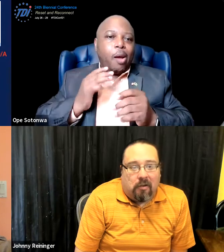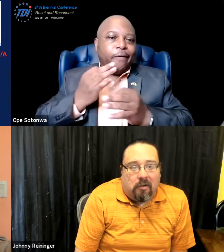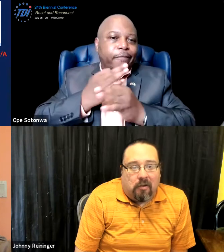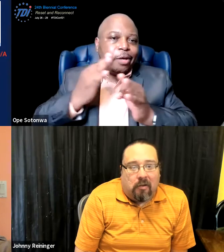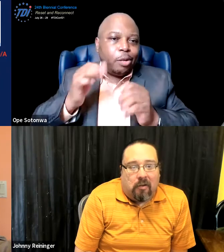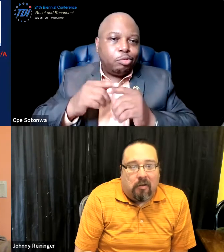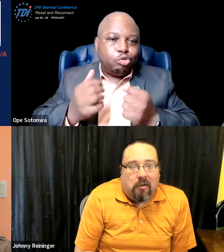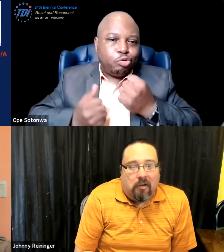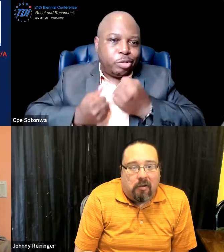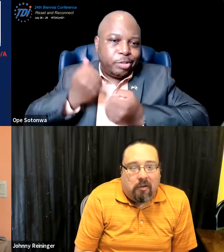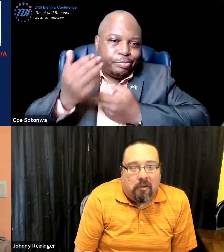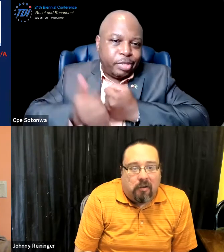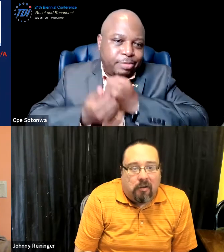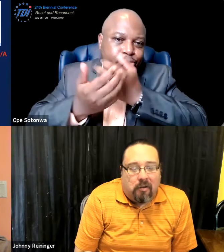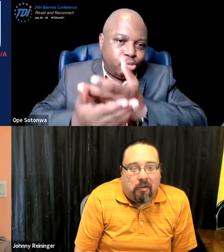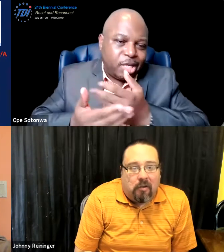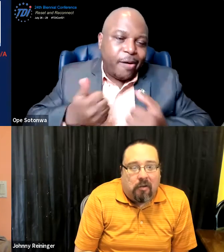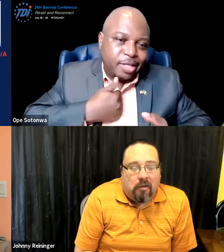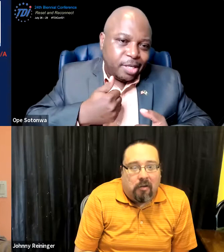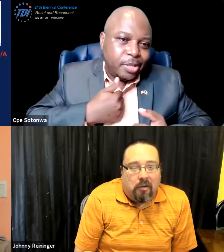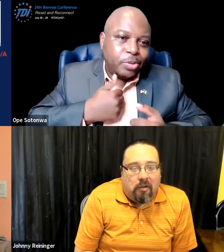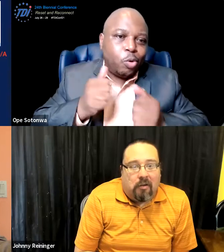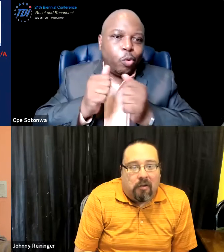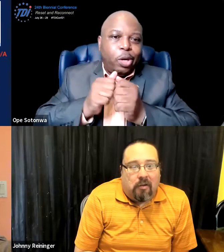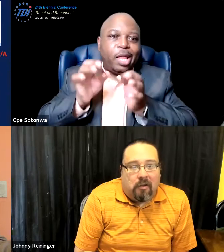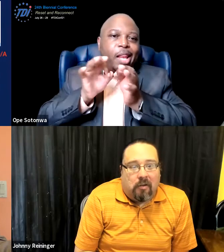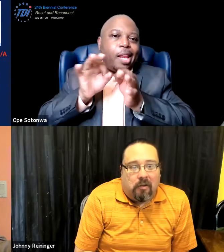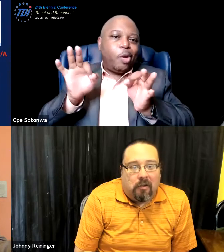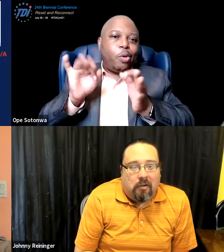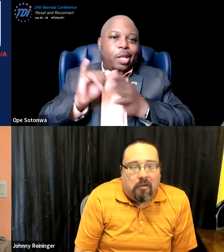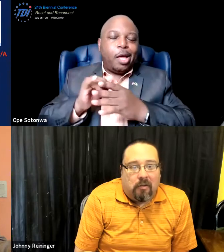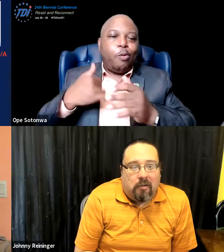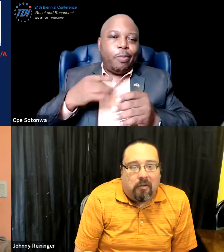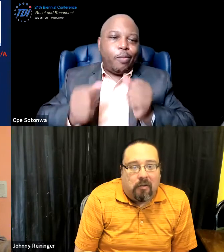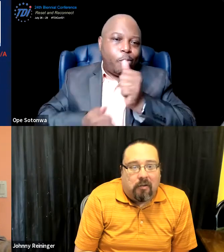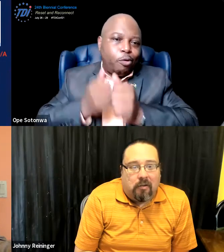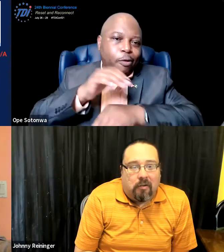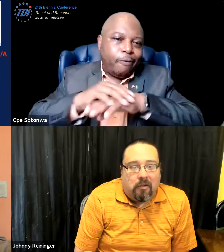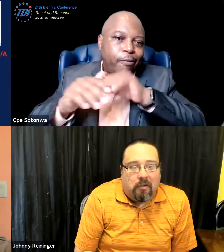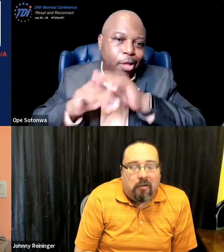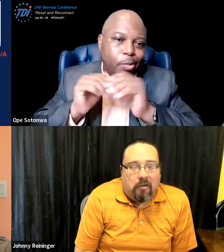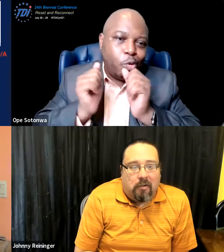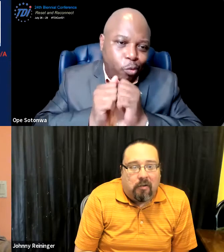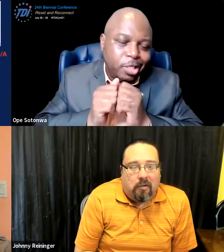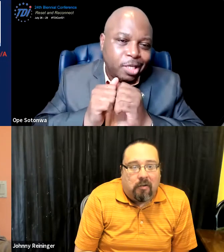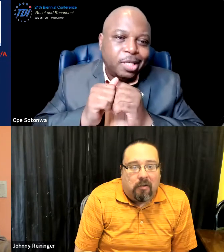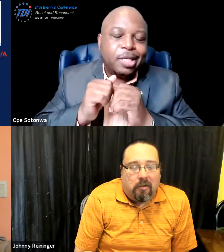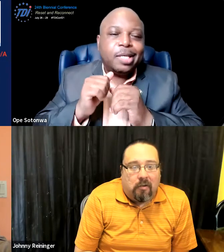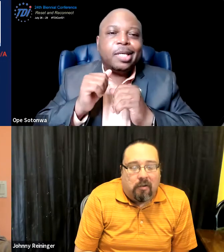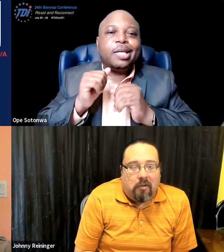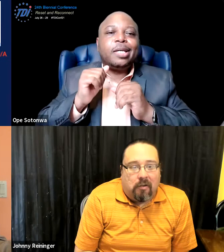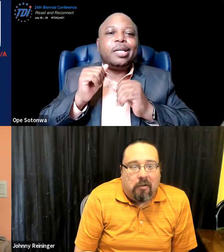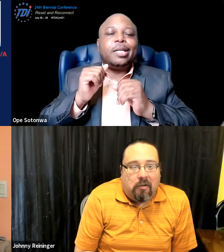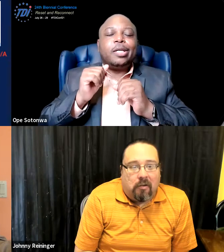where there's a feeling with our freedom to express ourselves with language that we're